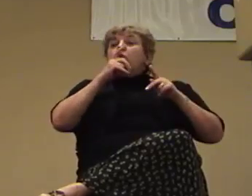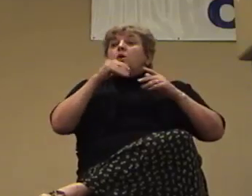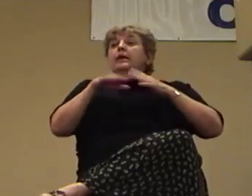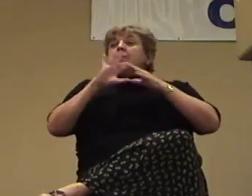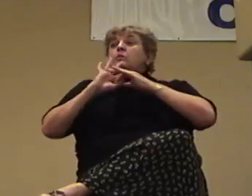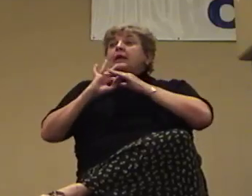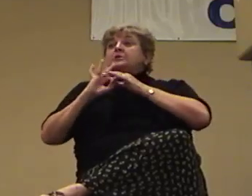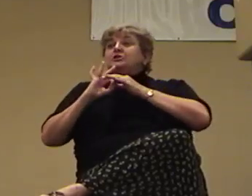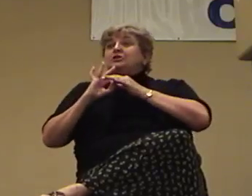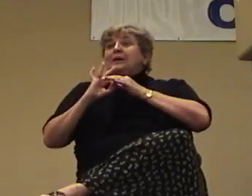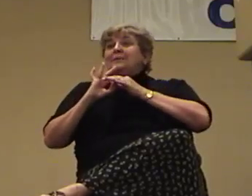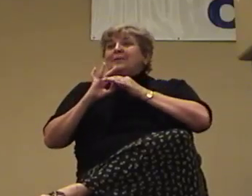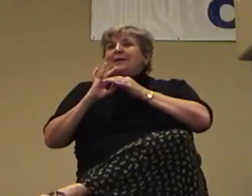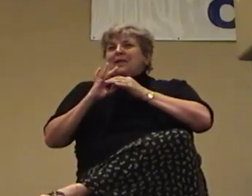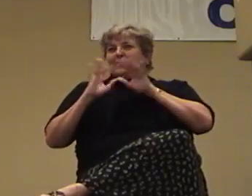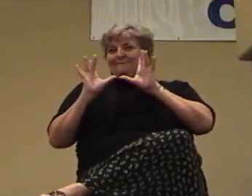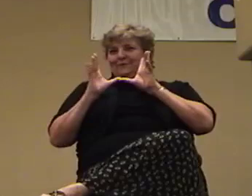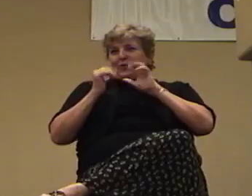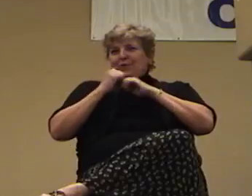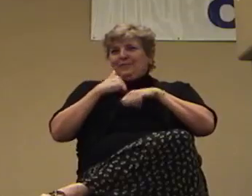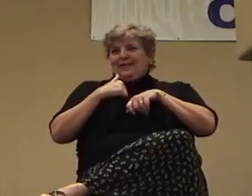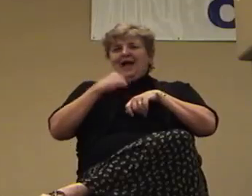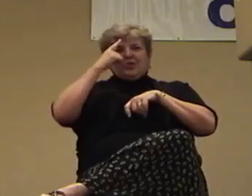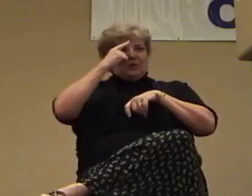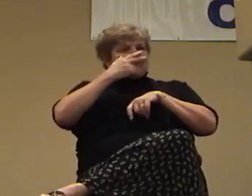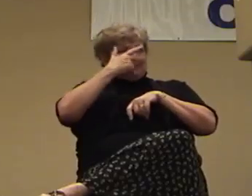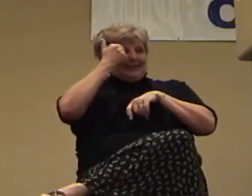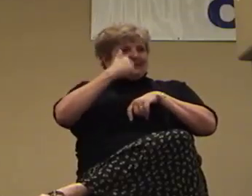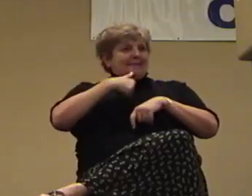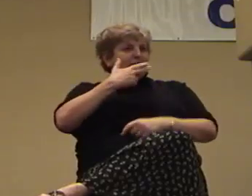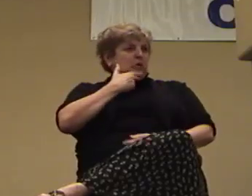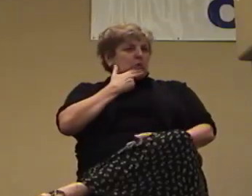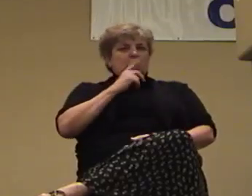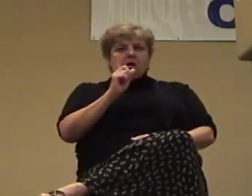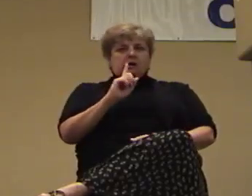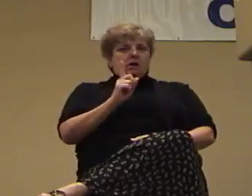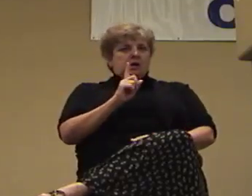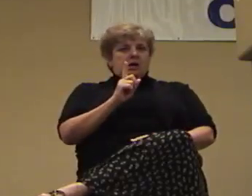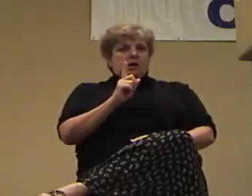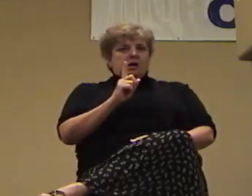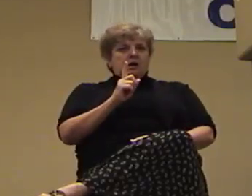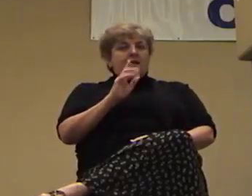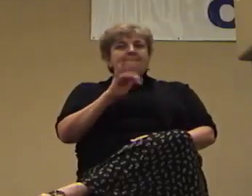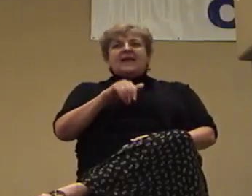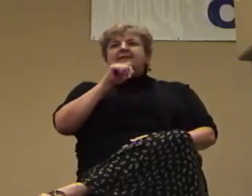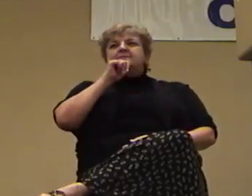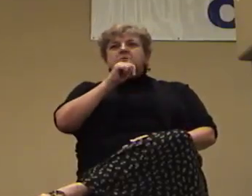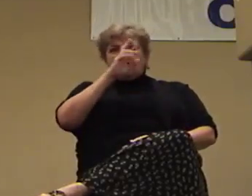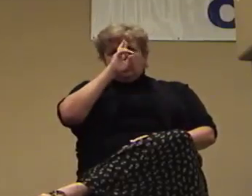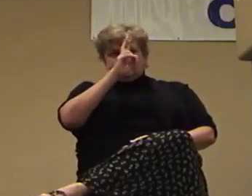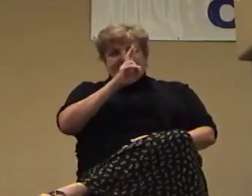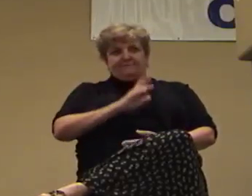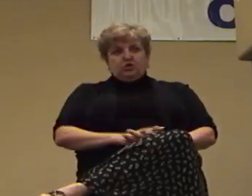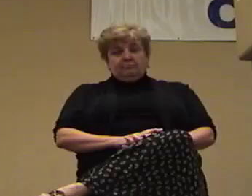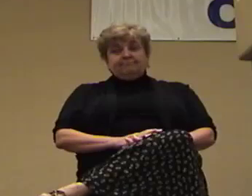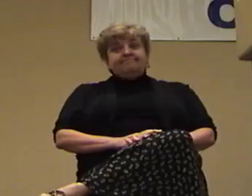with me. I thought it was because I was so cute. No, that's not what it means. It's disrespectful. Amen. They're disrespecting me.